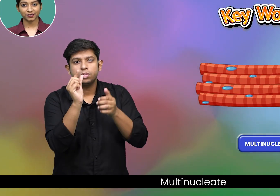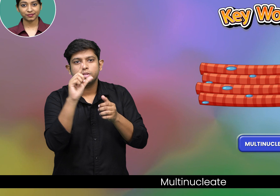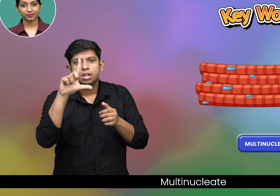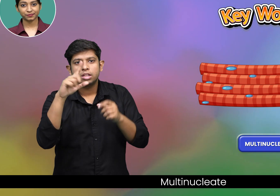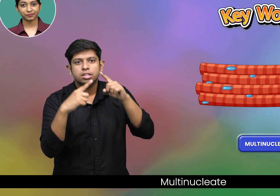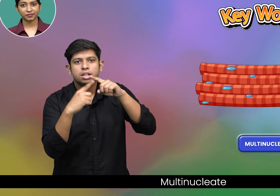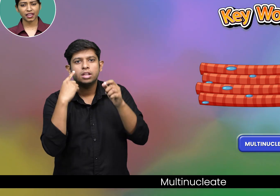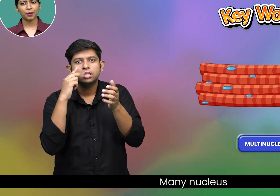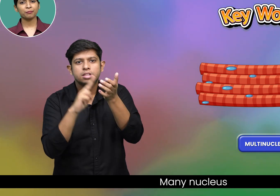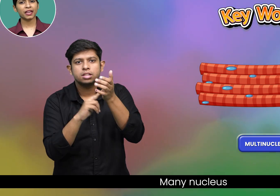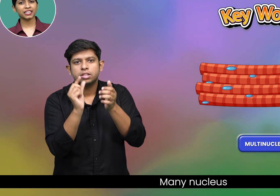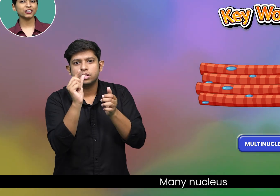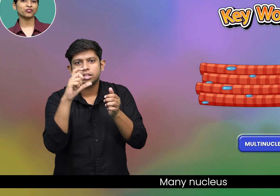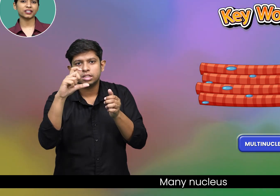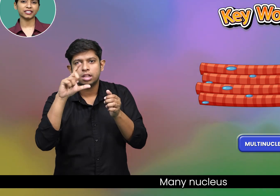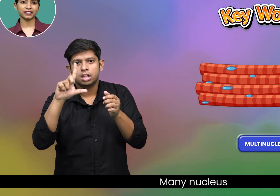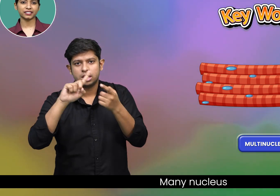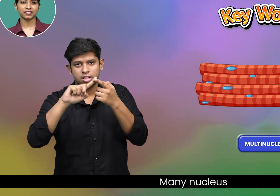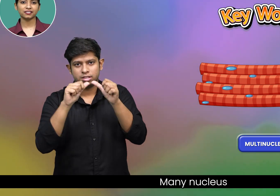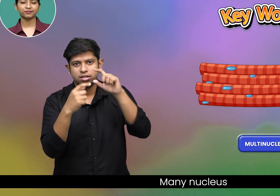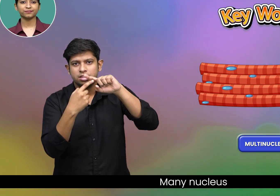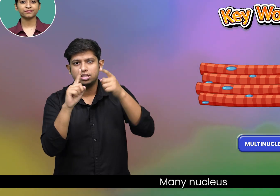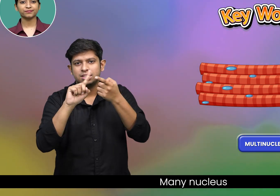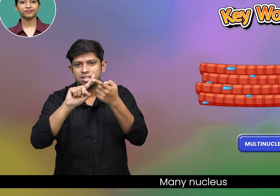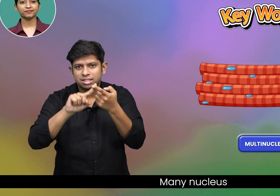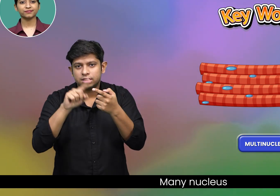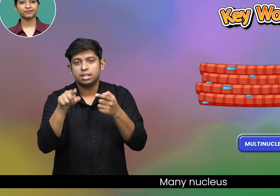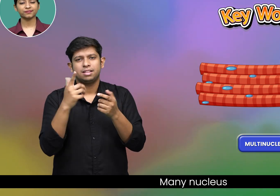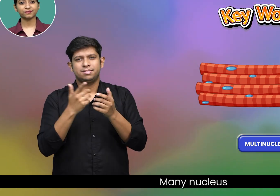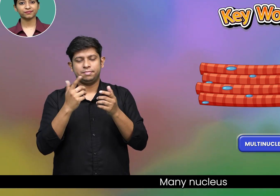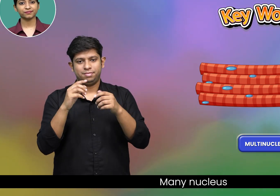Multinucleate, many nucleus.